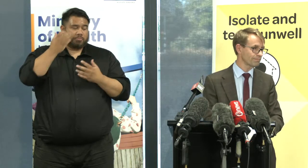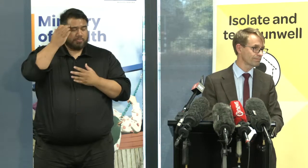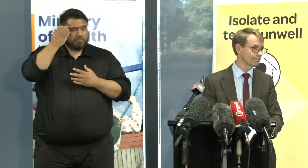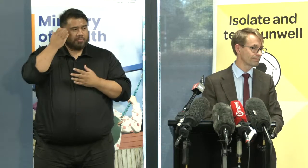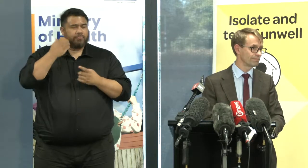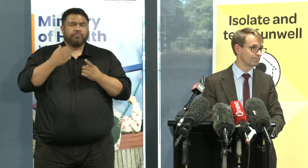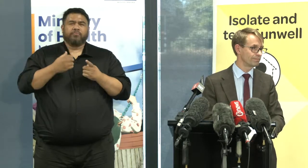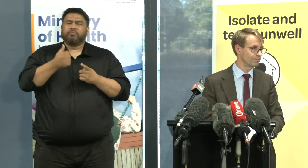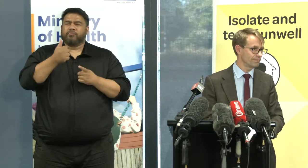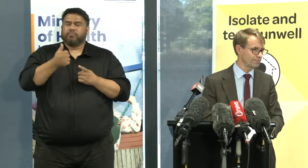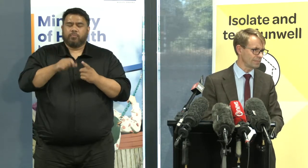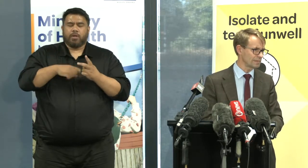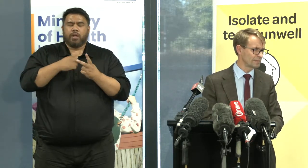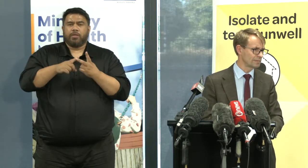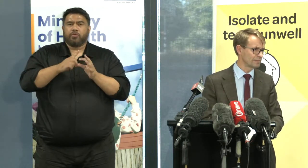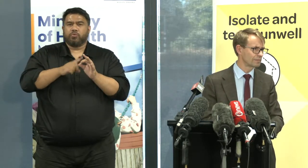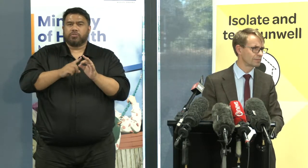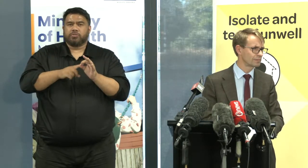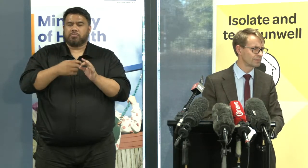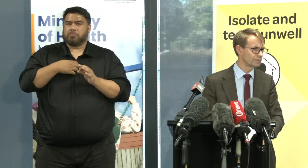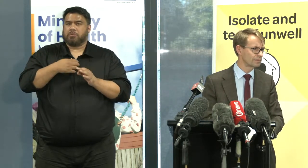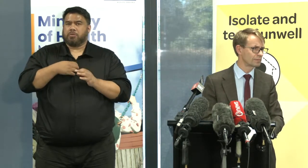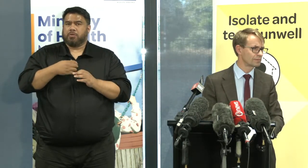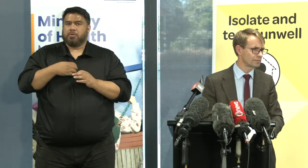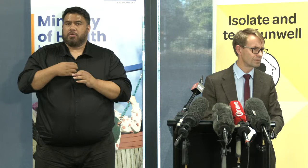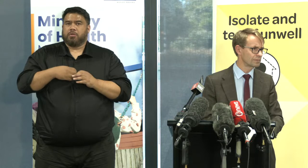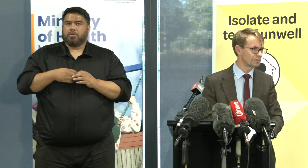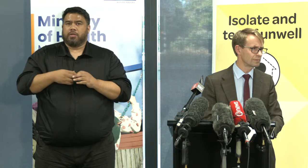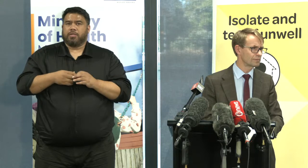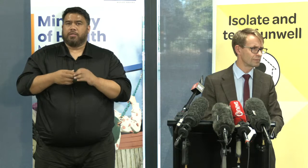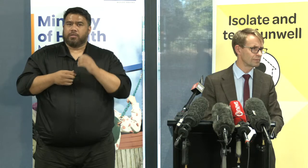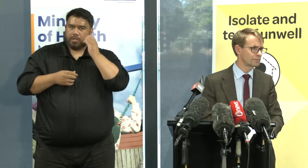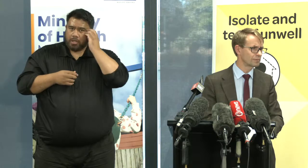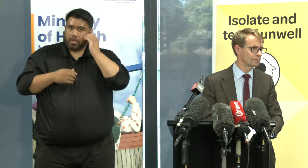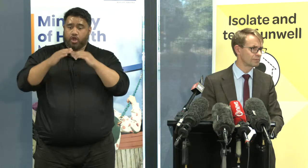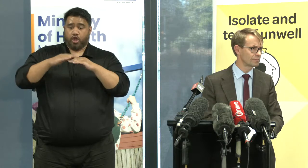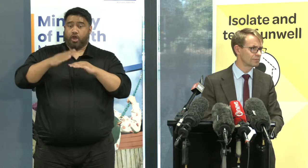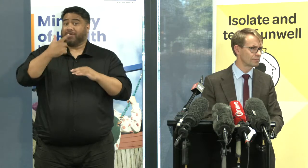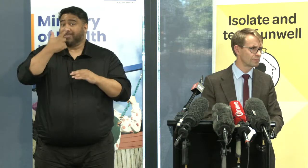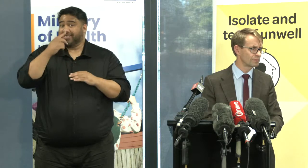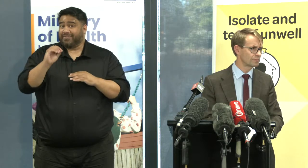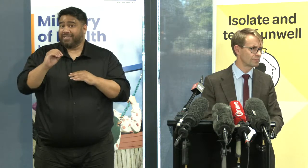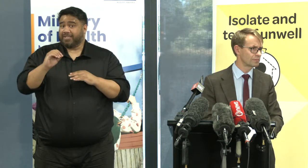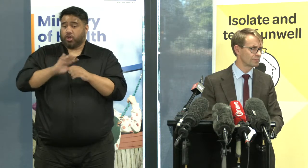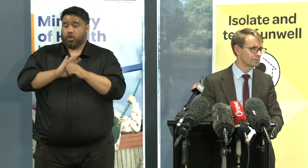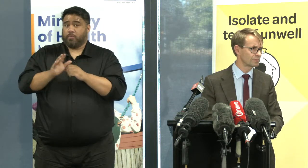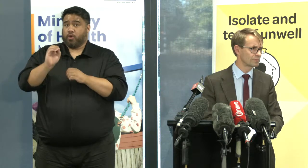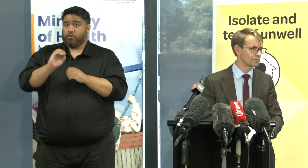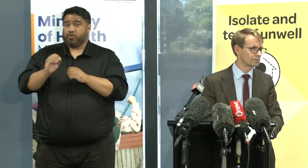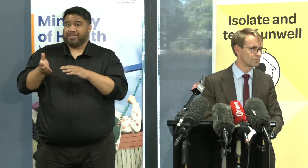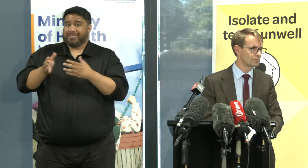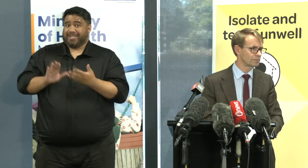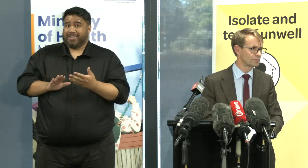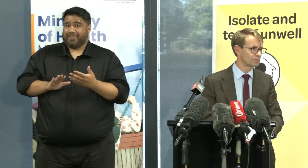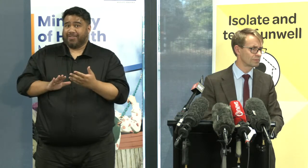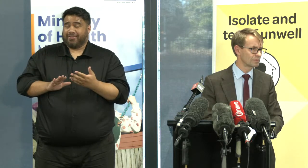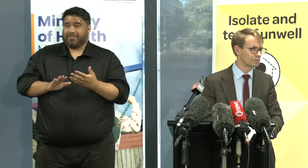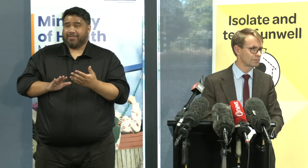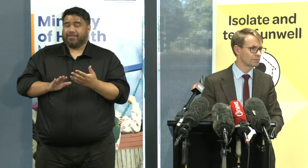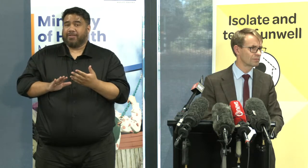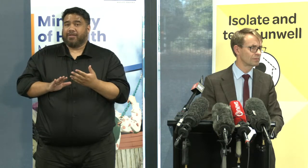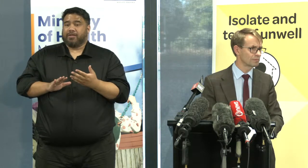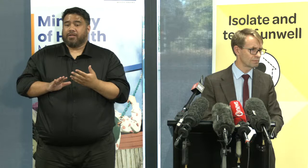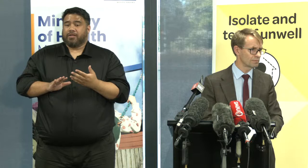note, figures show that about 12% of fatalities among over 70s of Omicron that have been